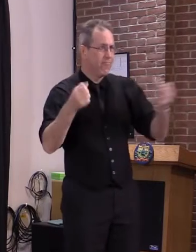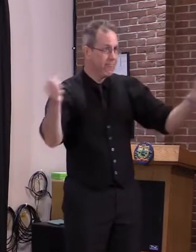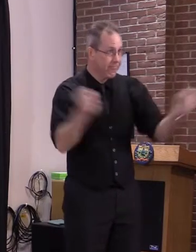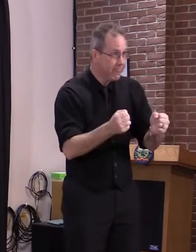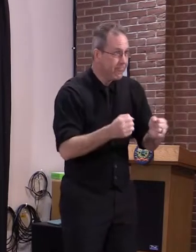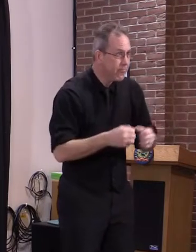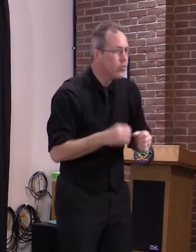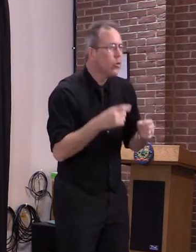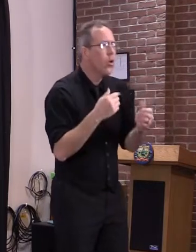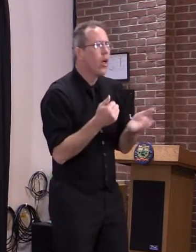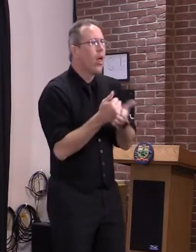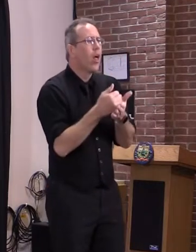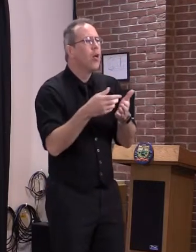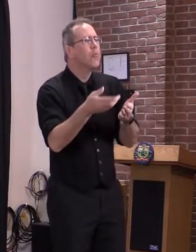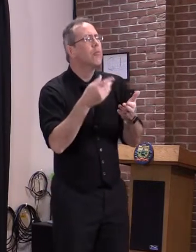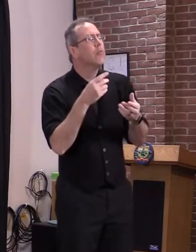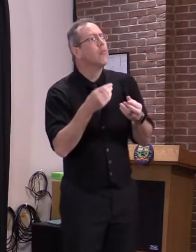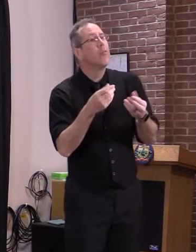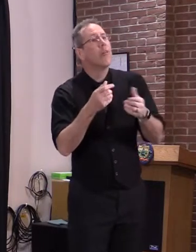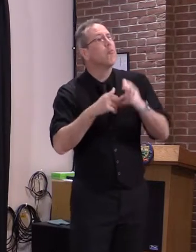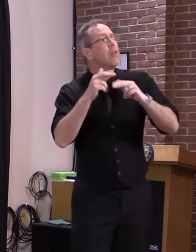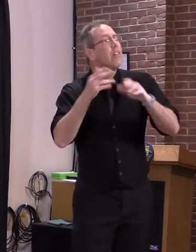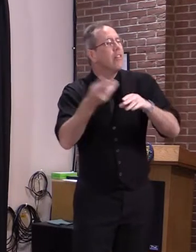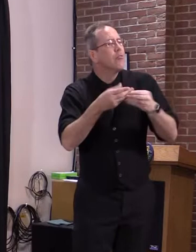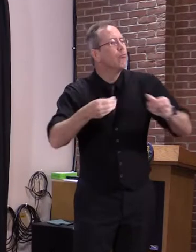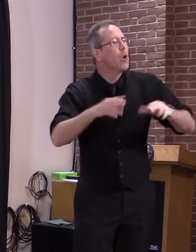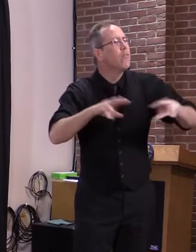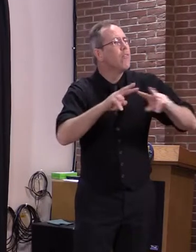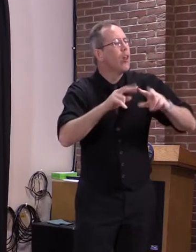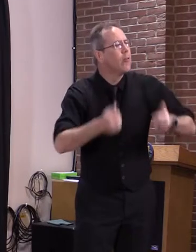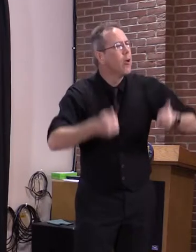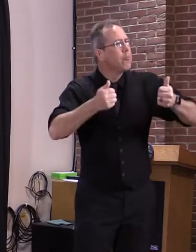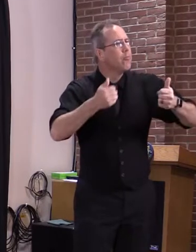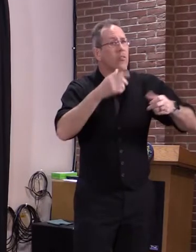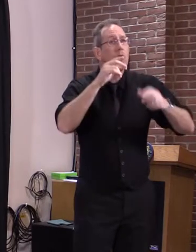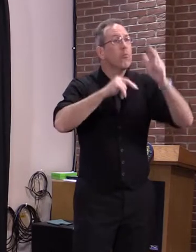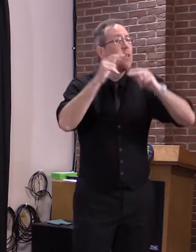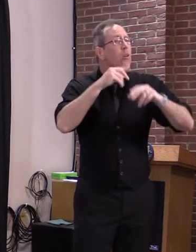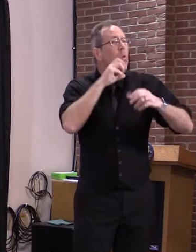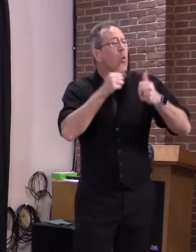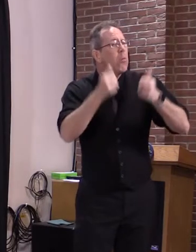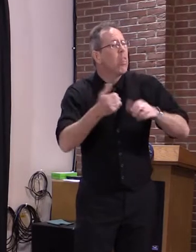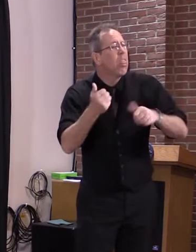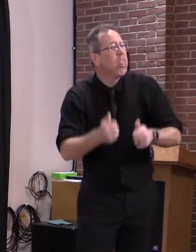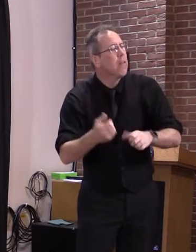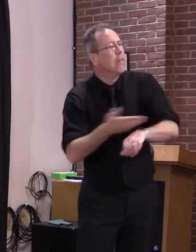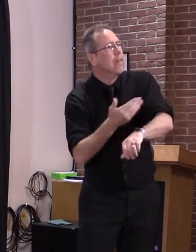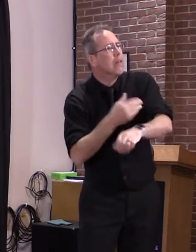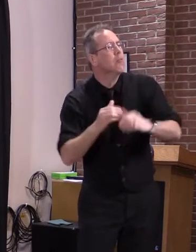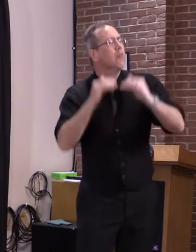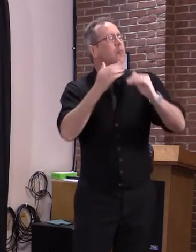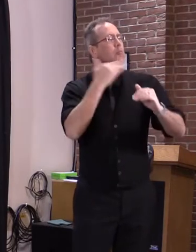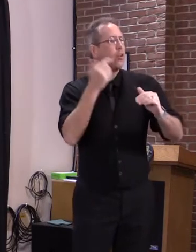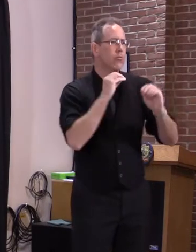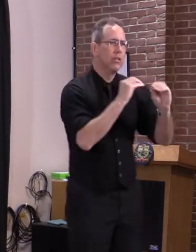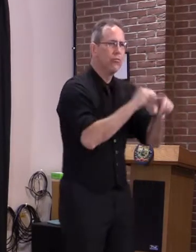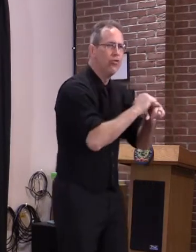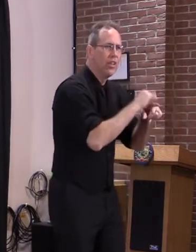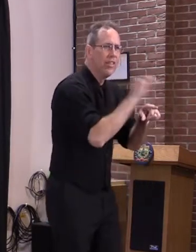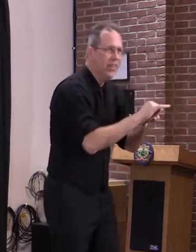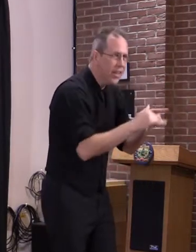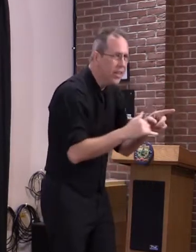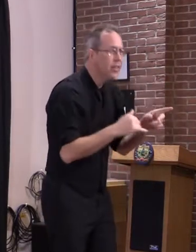teaching high school and adult students critical trade skills. This program would accomplish several goals, including create